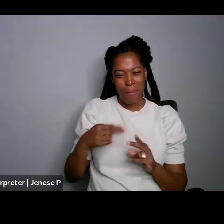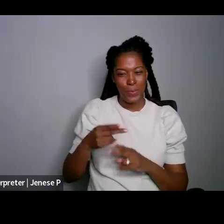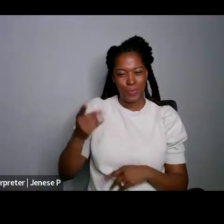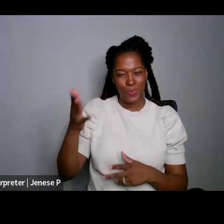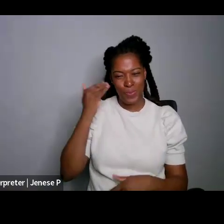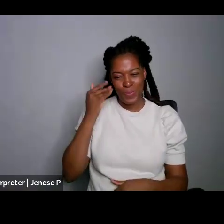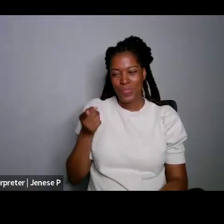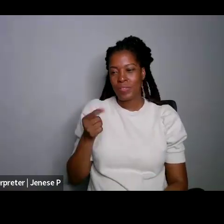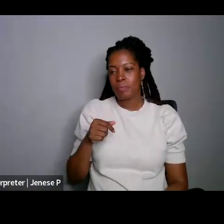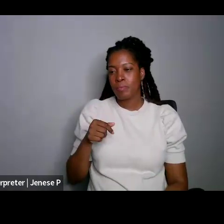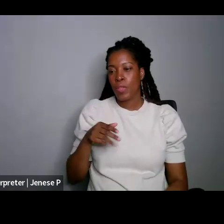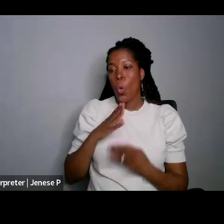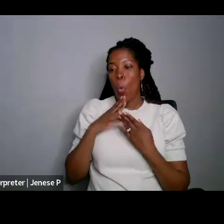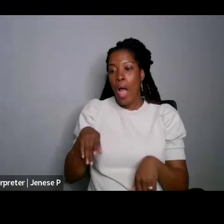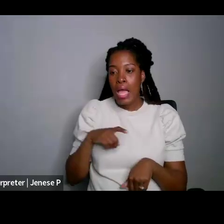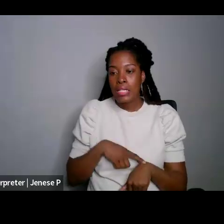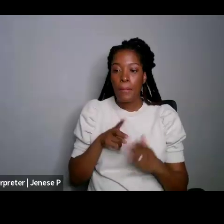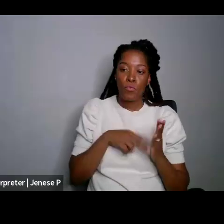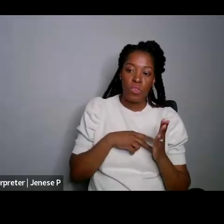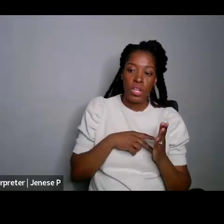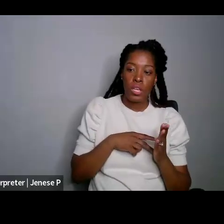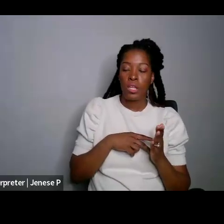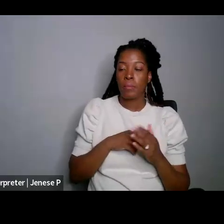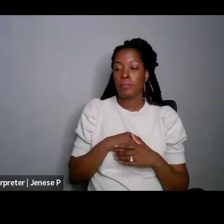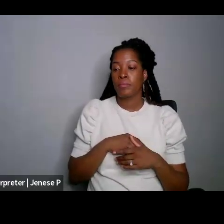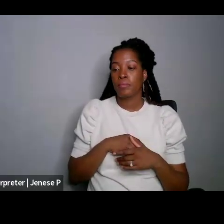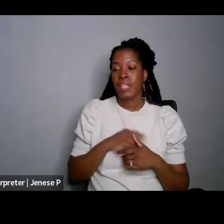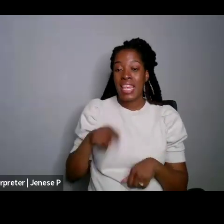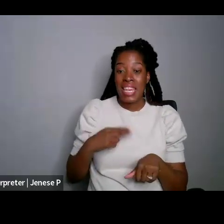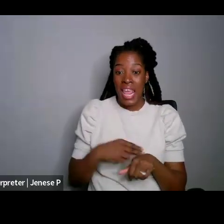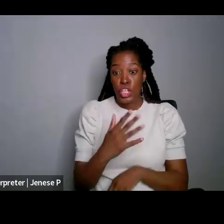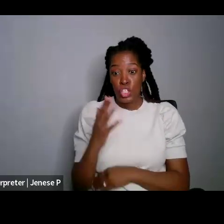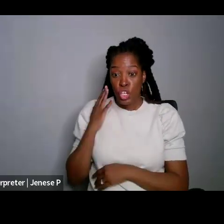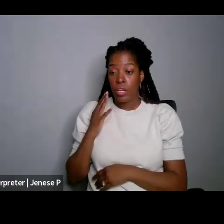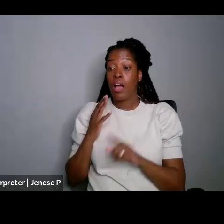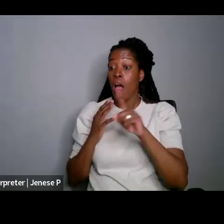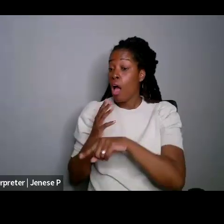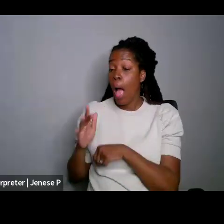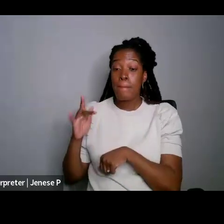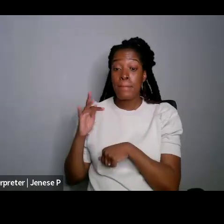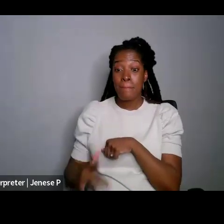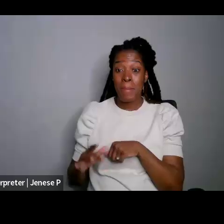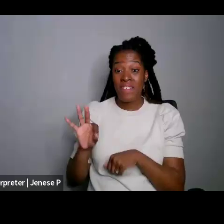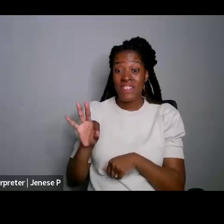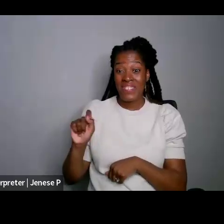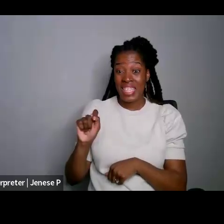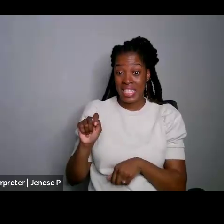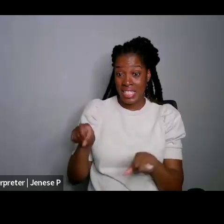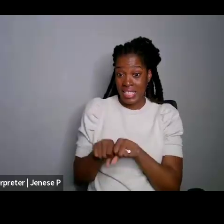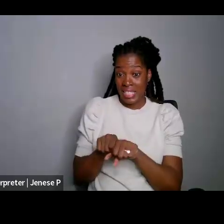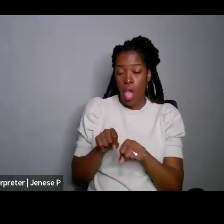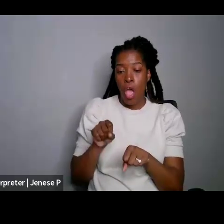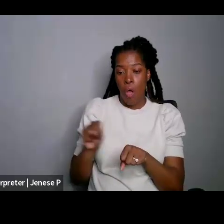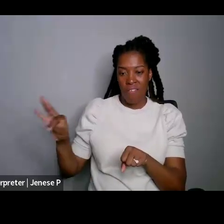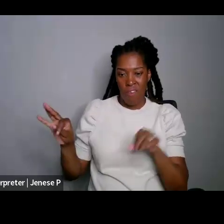nature. Excellent. Bare feet on the ground. I actually have a client that she and I do that before every meeting. We make sure we